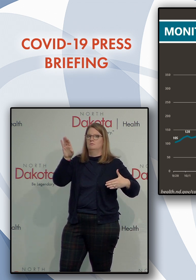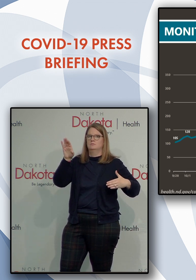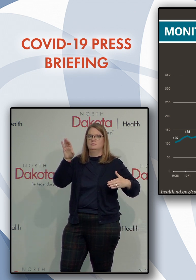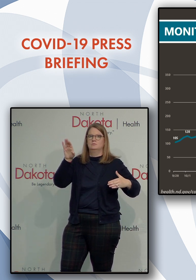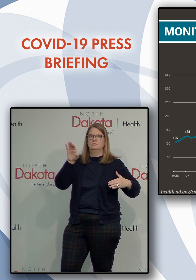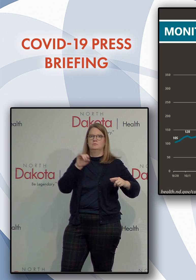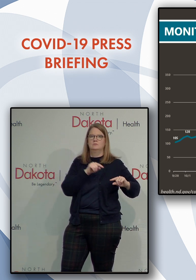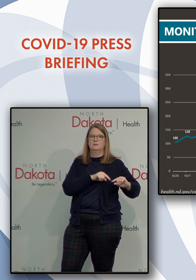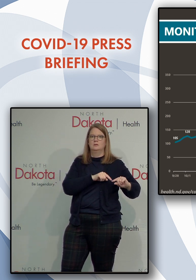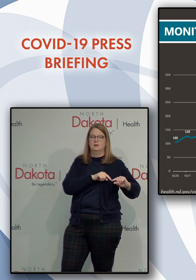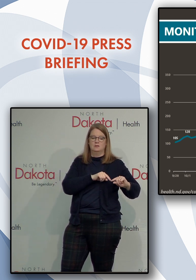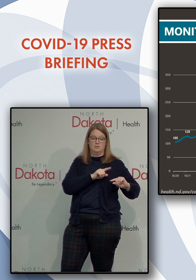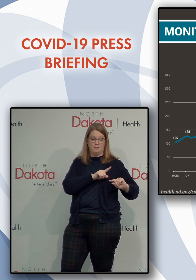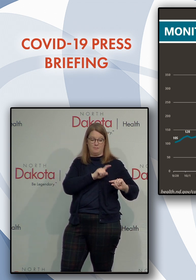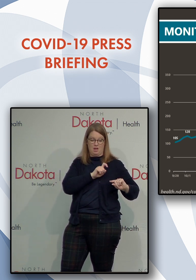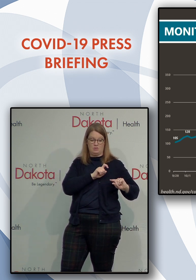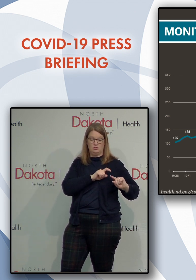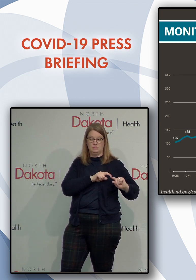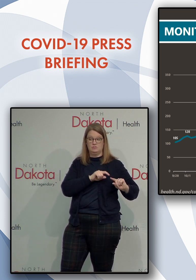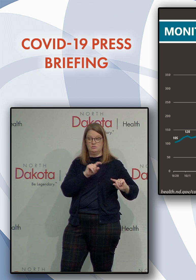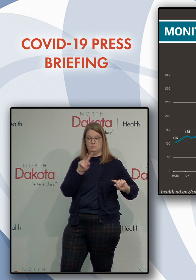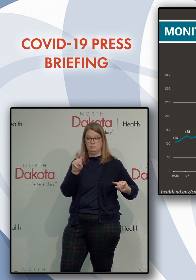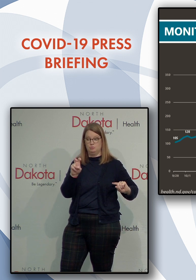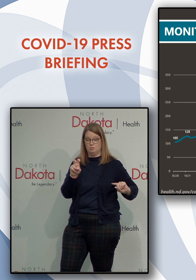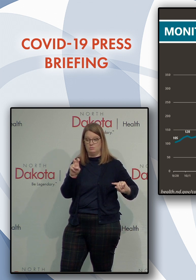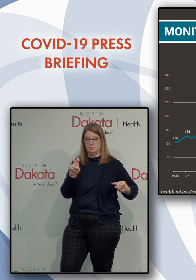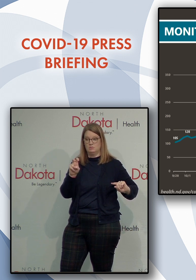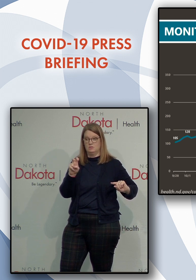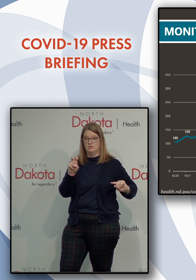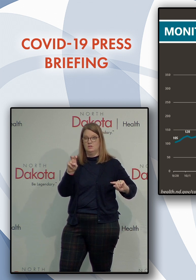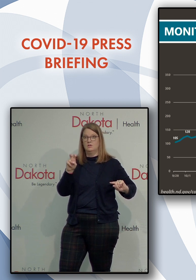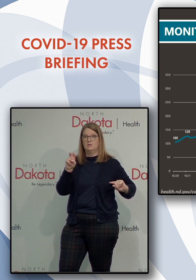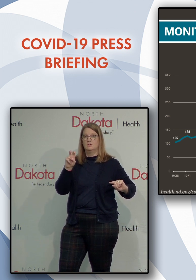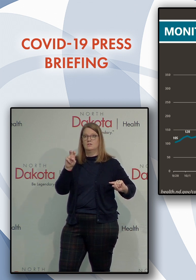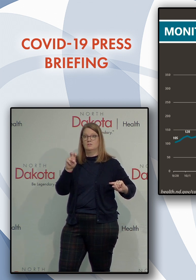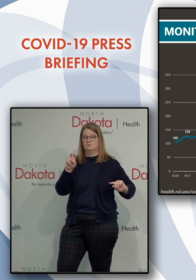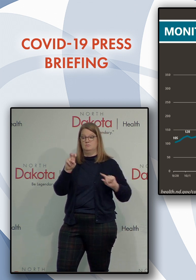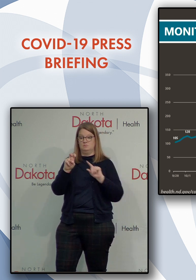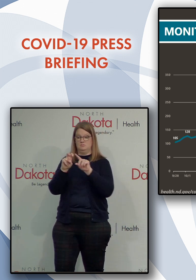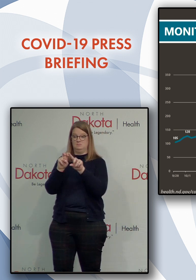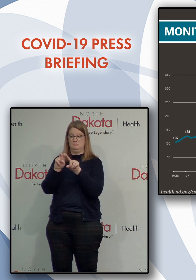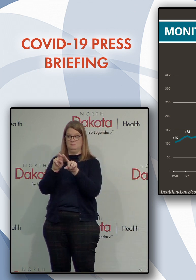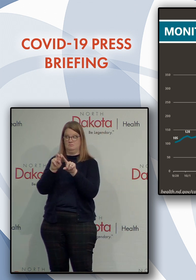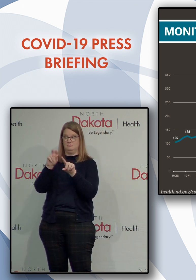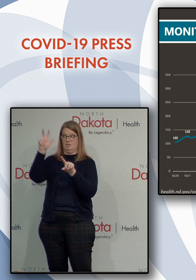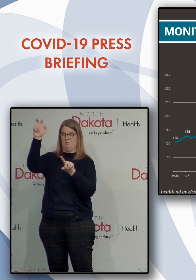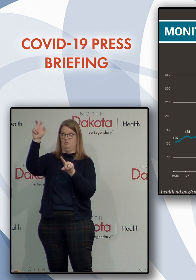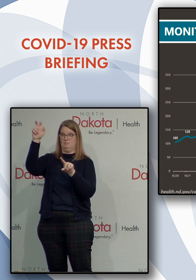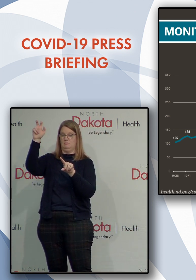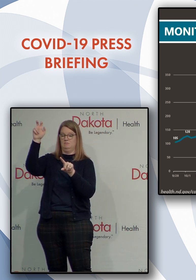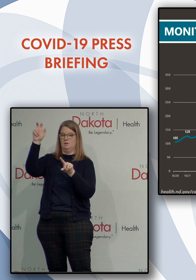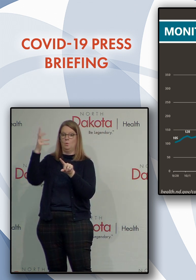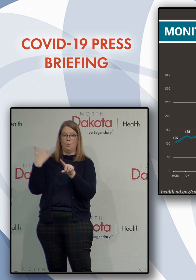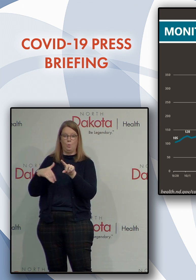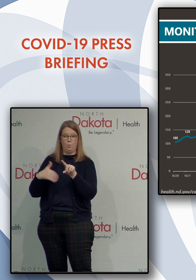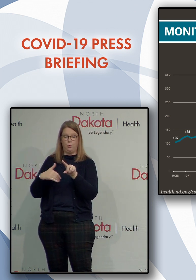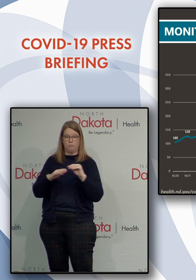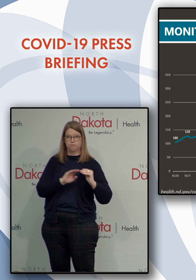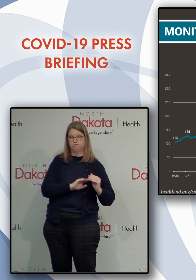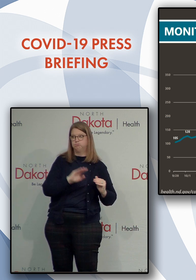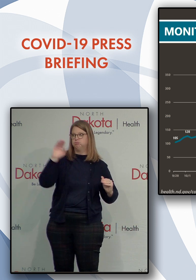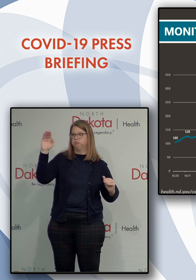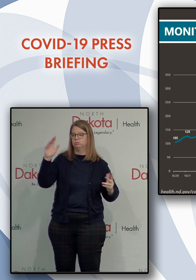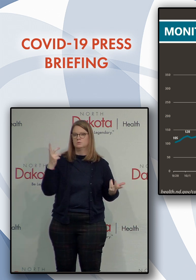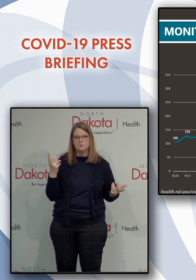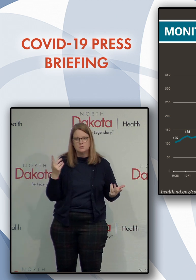from 100 to 200, and even less time to go from 200 to over 300. That was what was driving